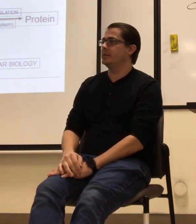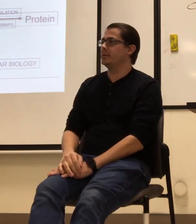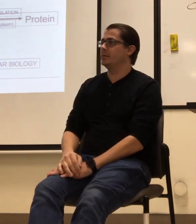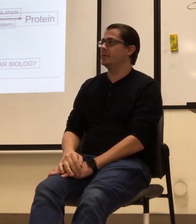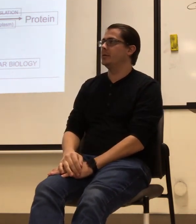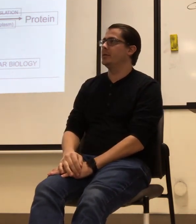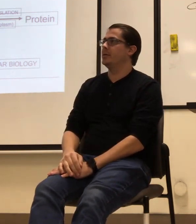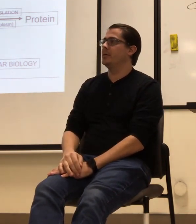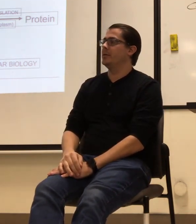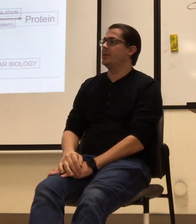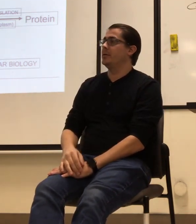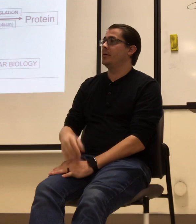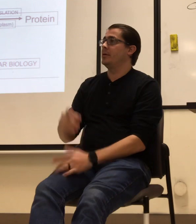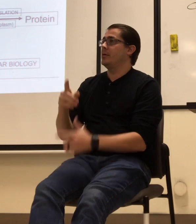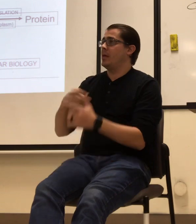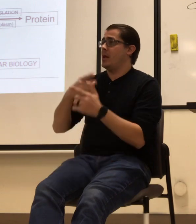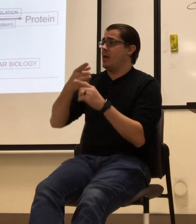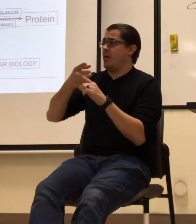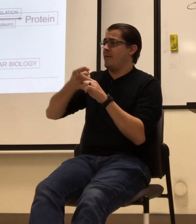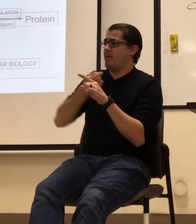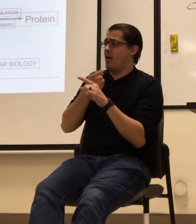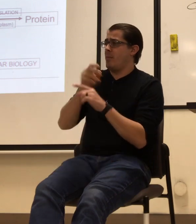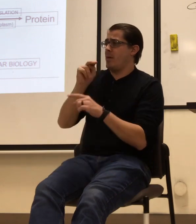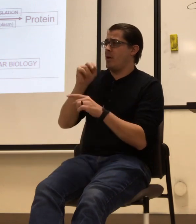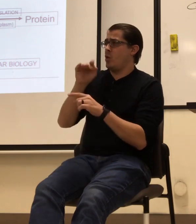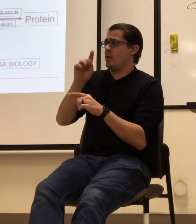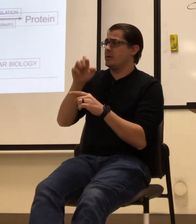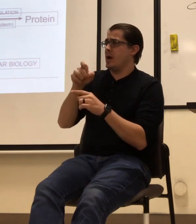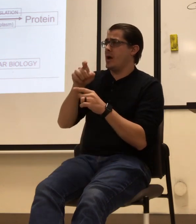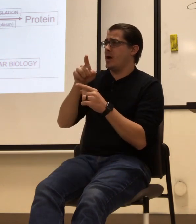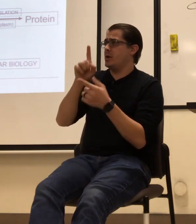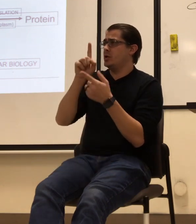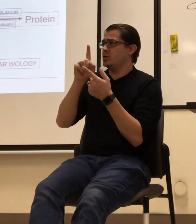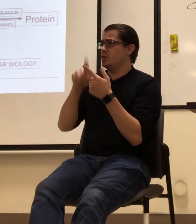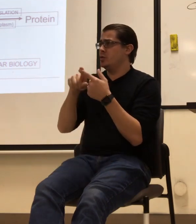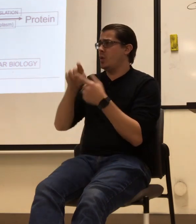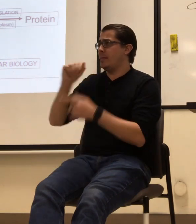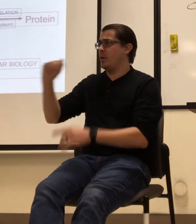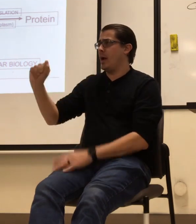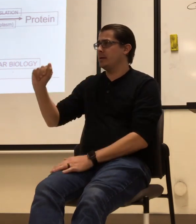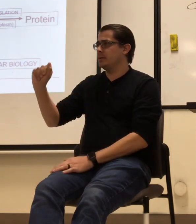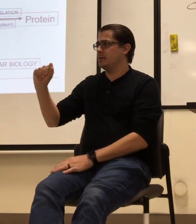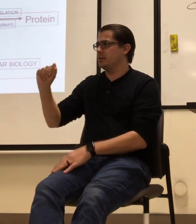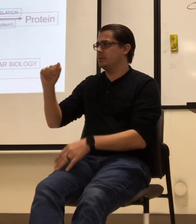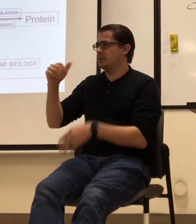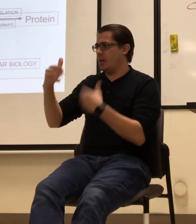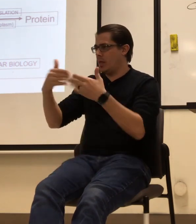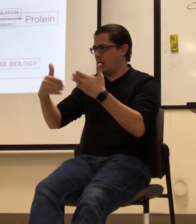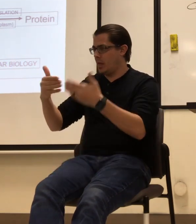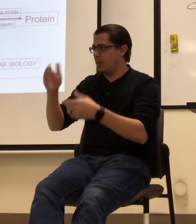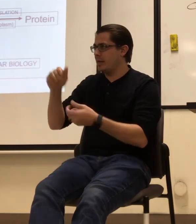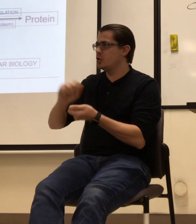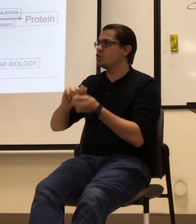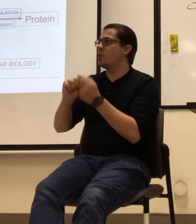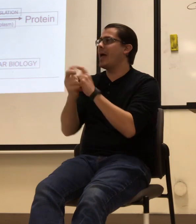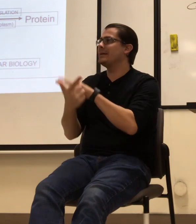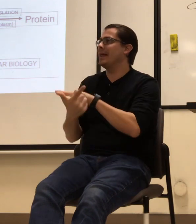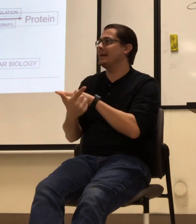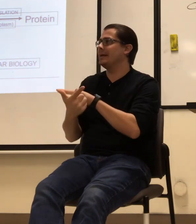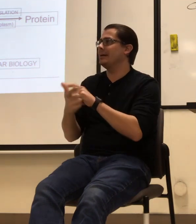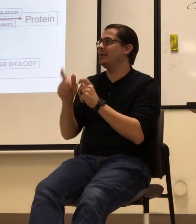but then you have to like get from the nucleotides to the to the amino acids. So that's, you're translating the code.